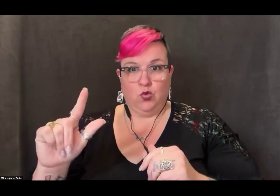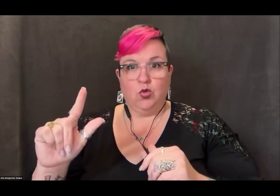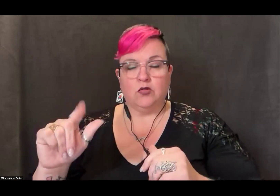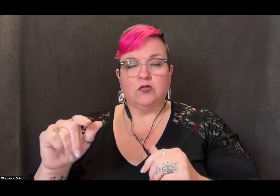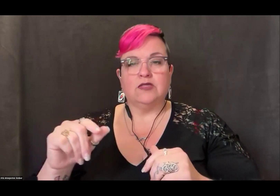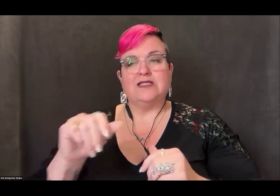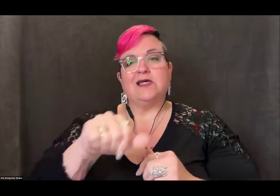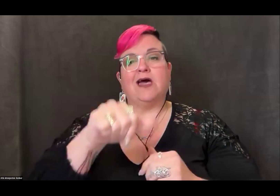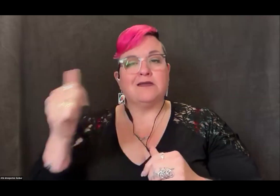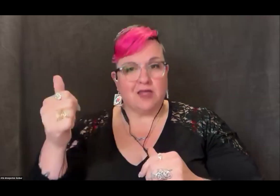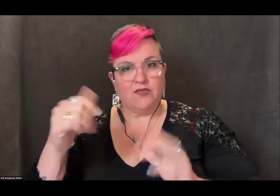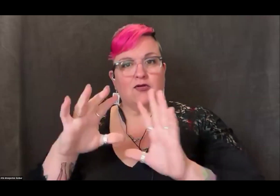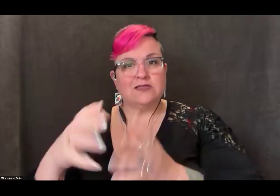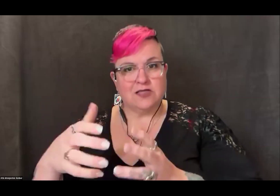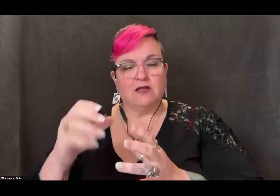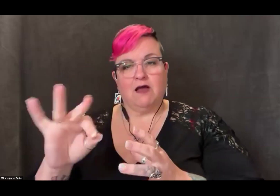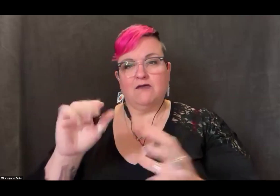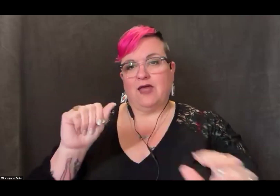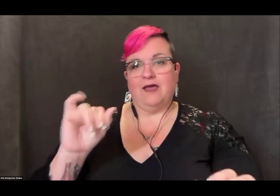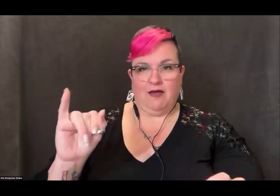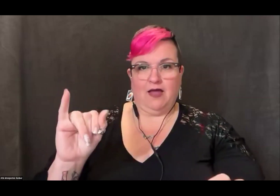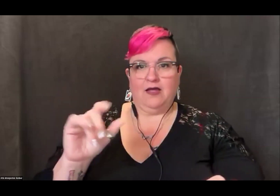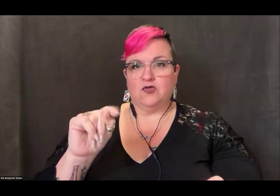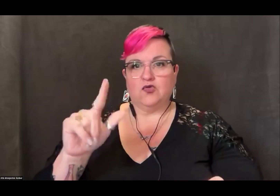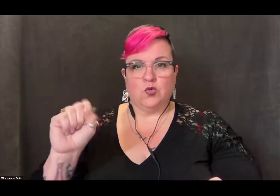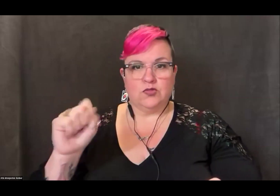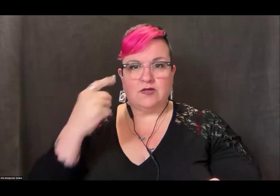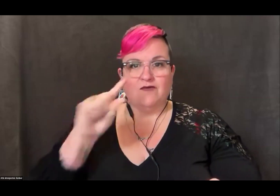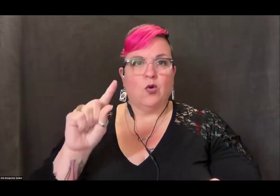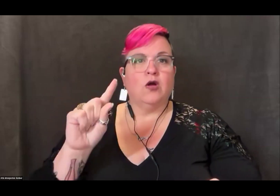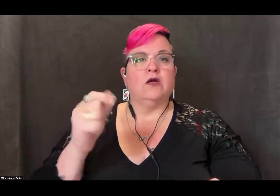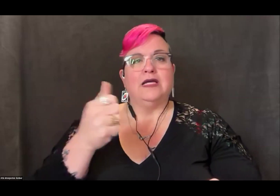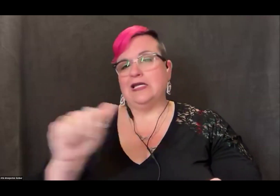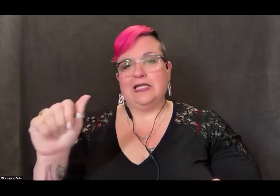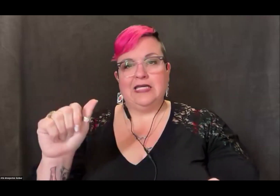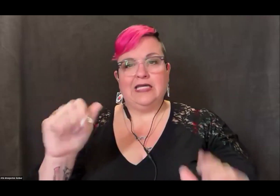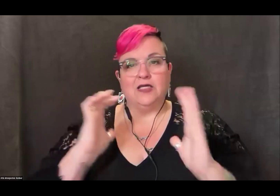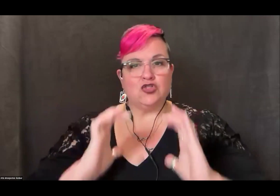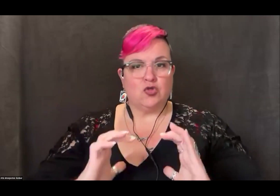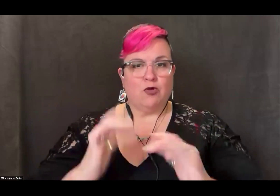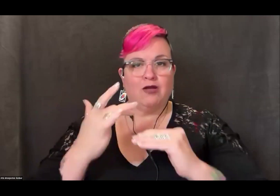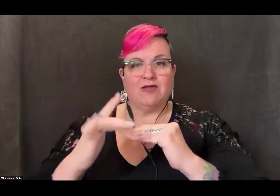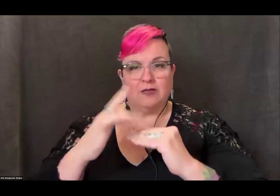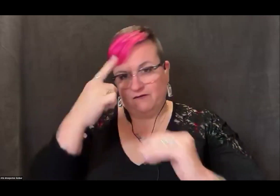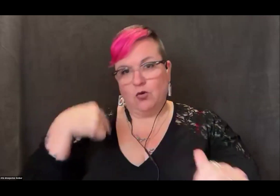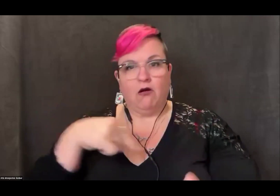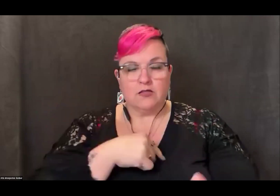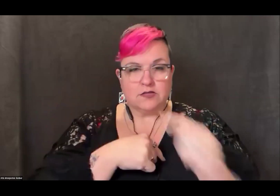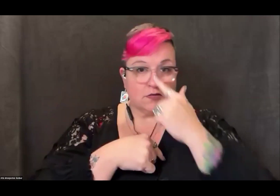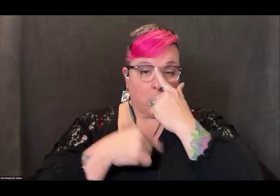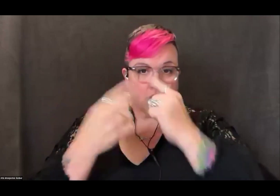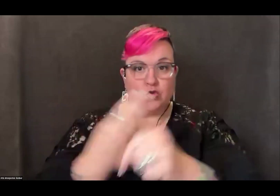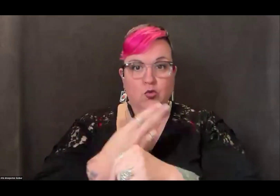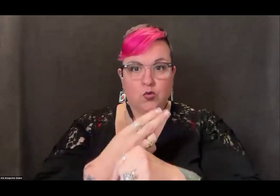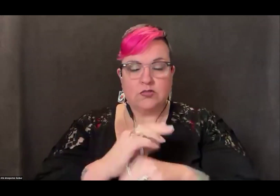another set of AI tools for any consumer available for us to